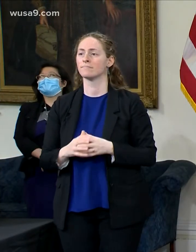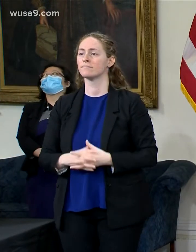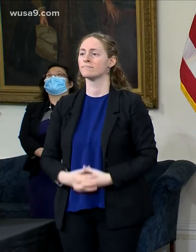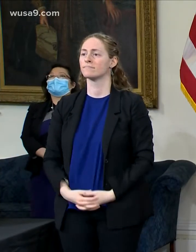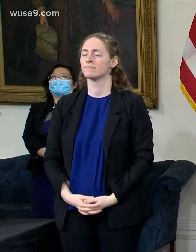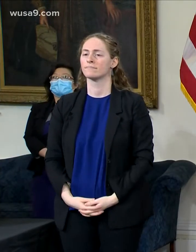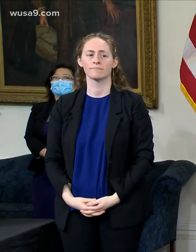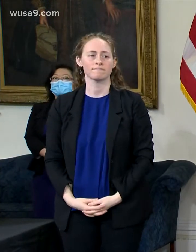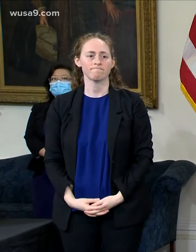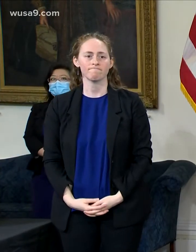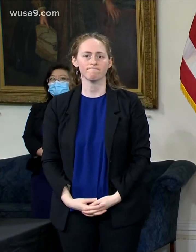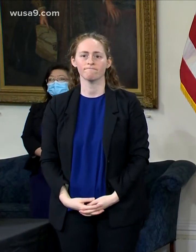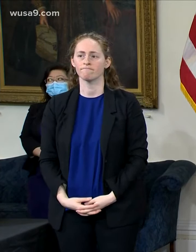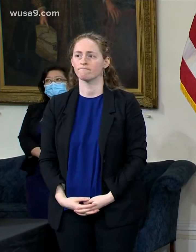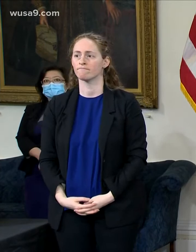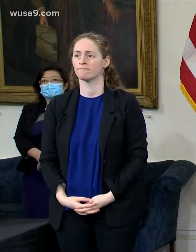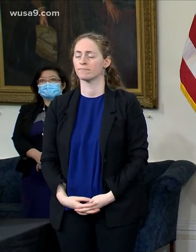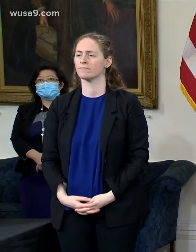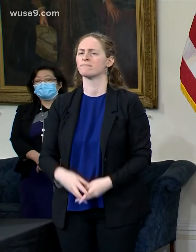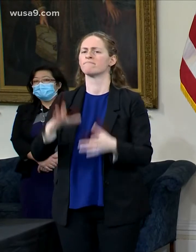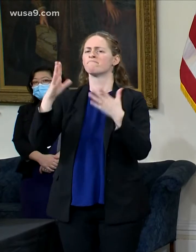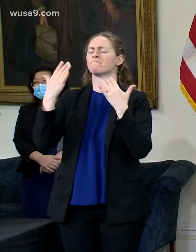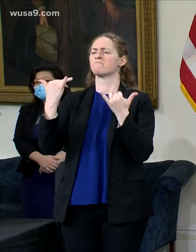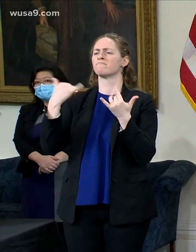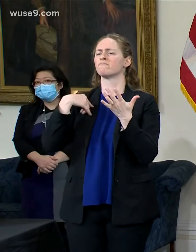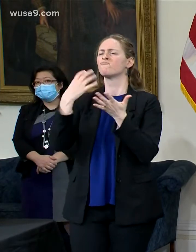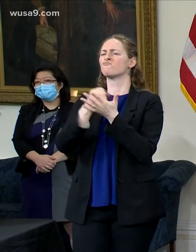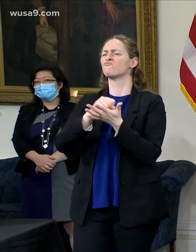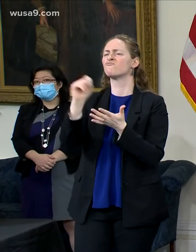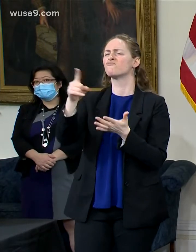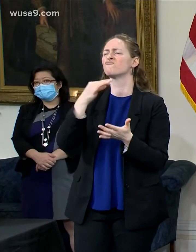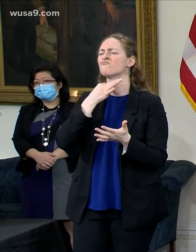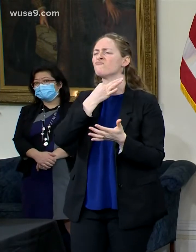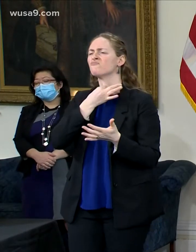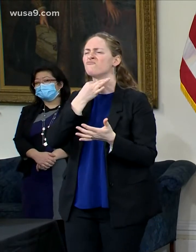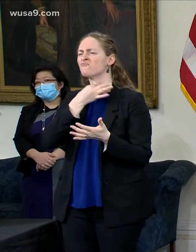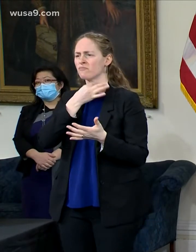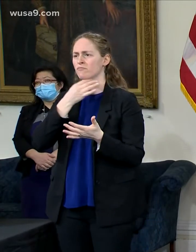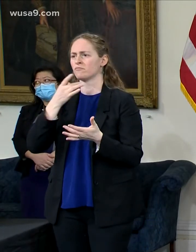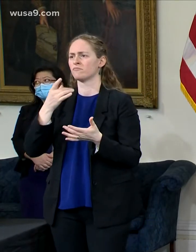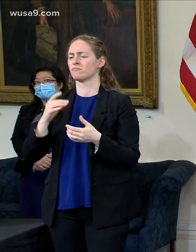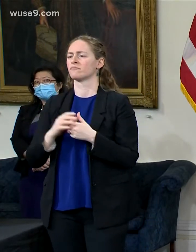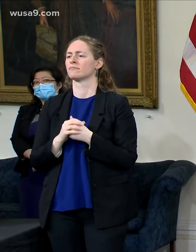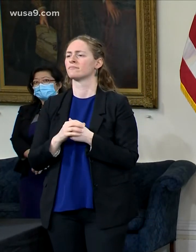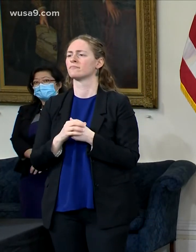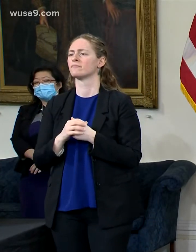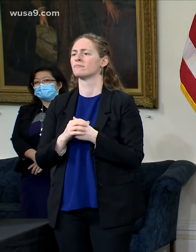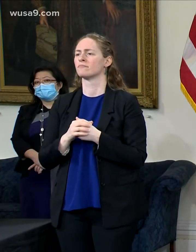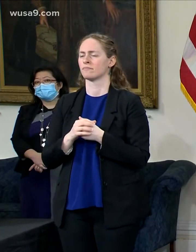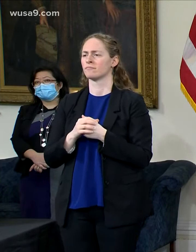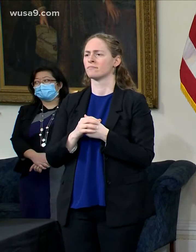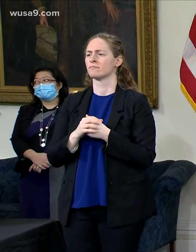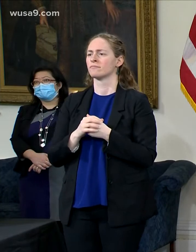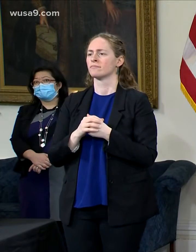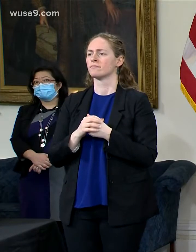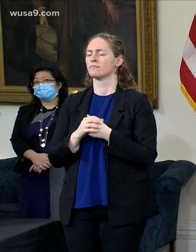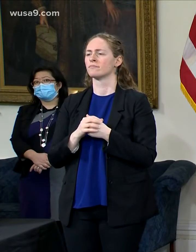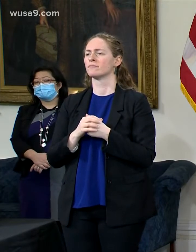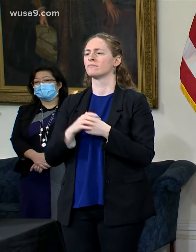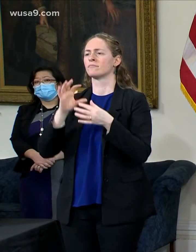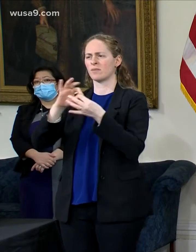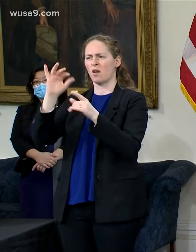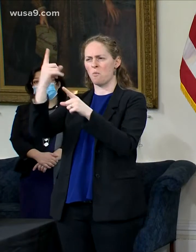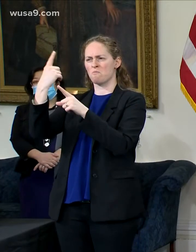First of all, Governor, exactly announced today 146 Preakness, allowing